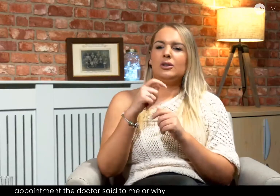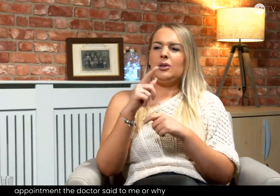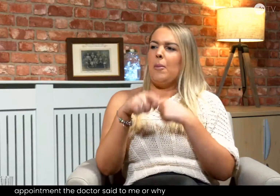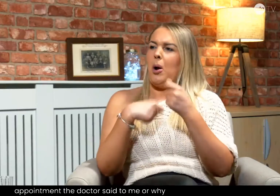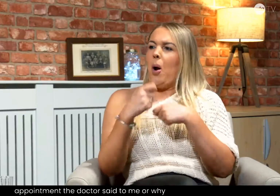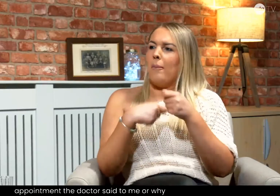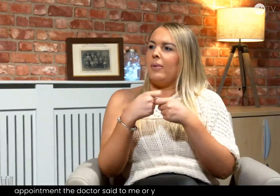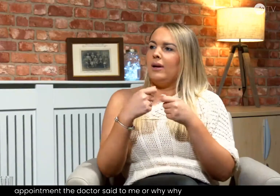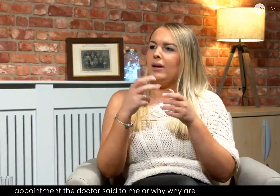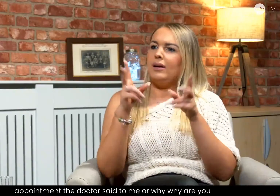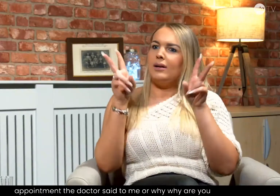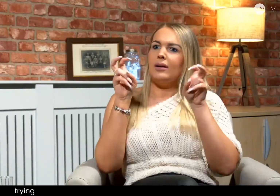transitioning?